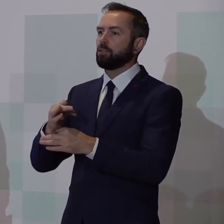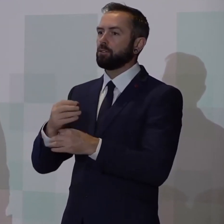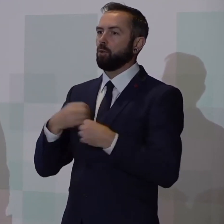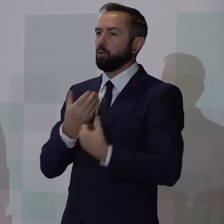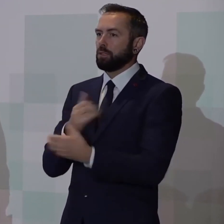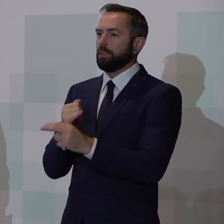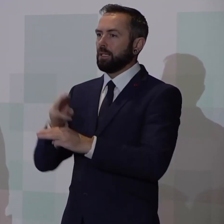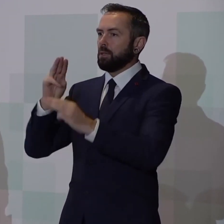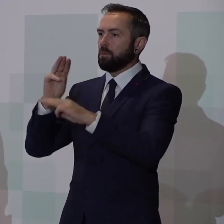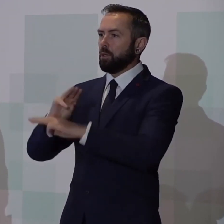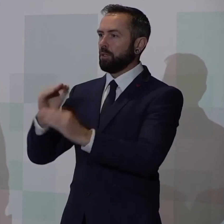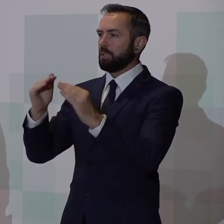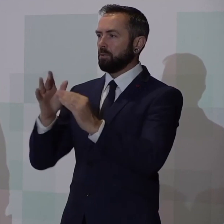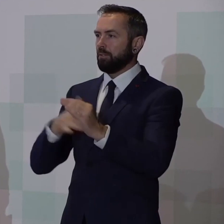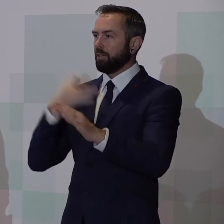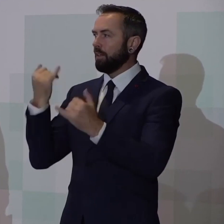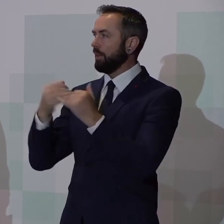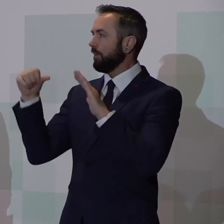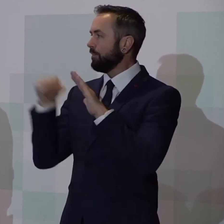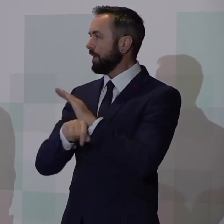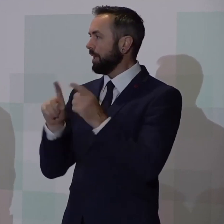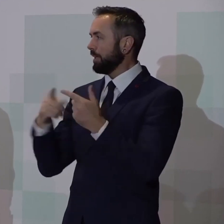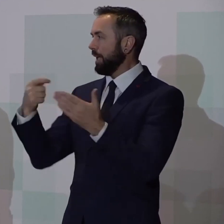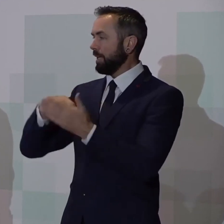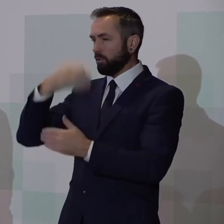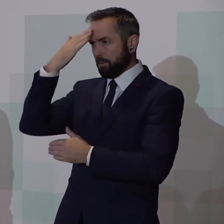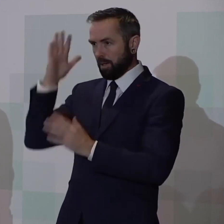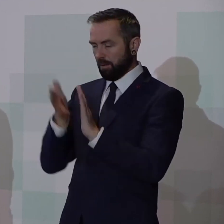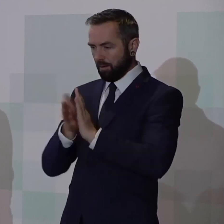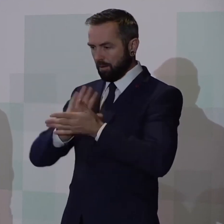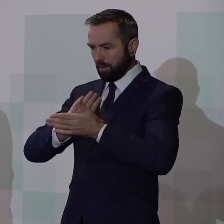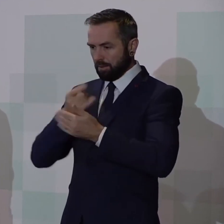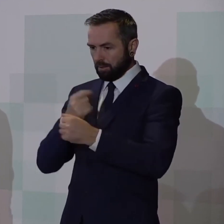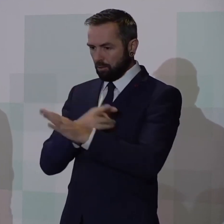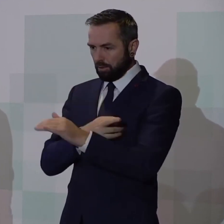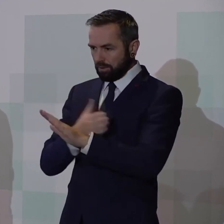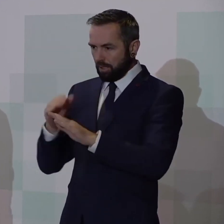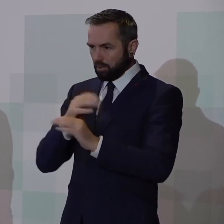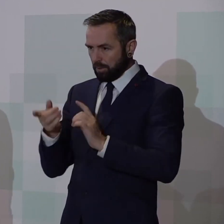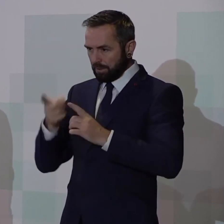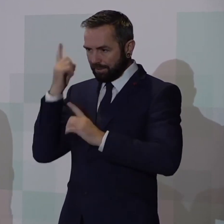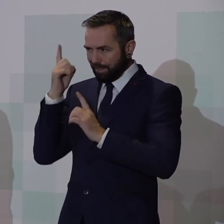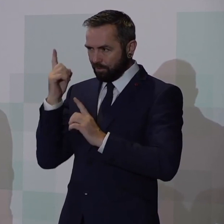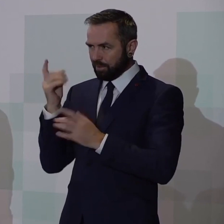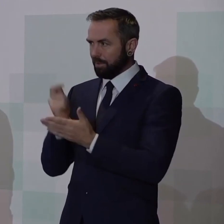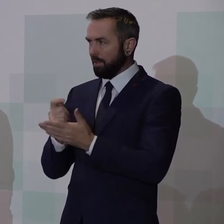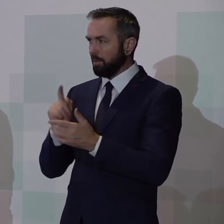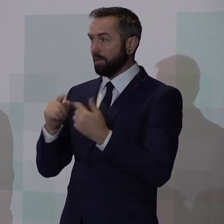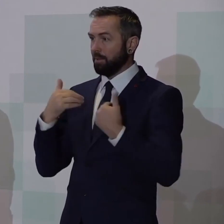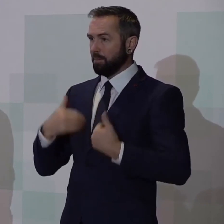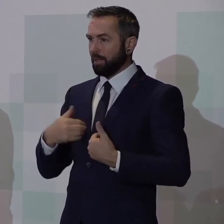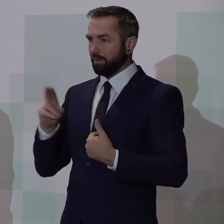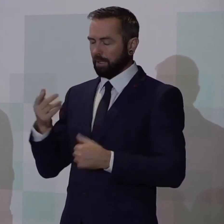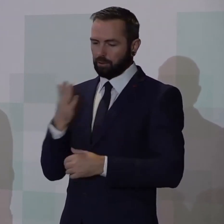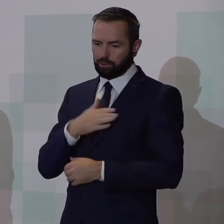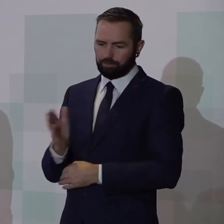feel like a failure as it is, and it adds to the mental mess that is already getting to a very dangerous point. And as a man, not being able to hold your hand